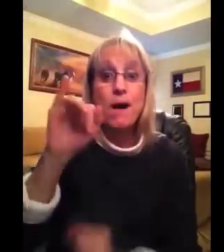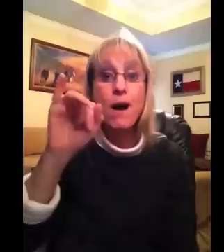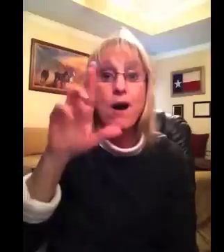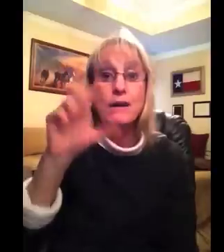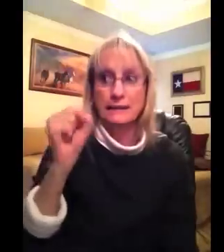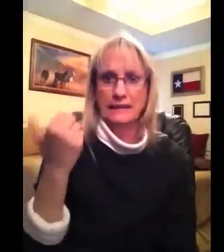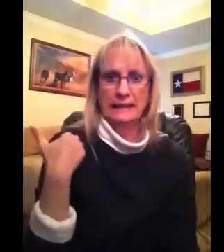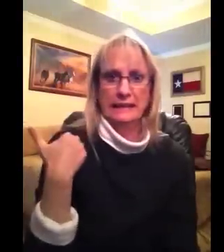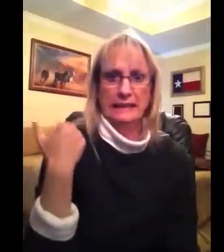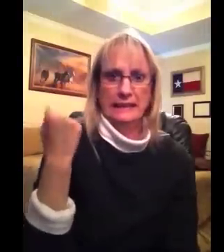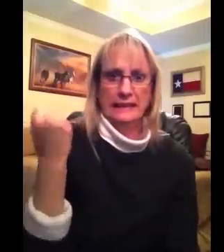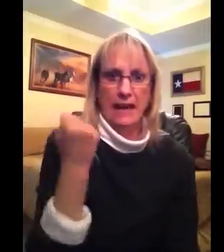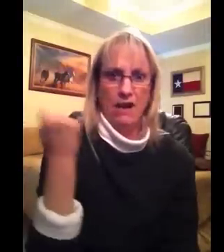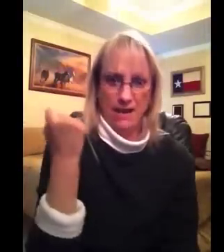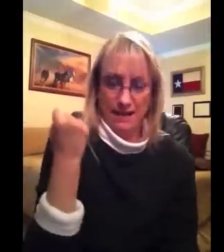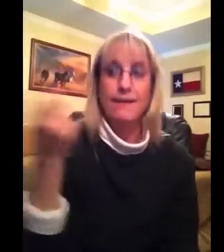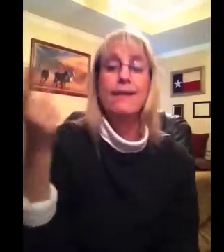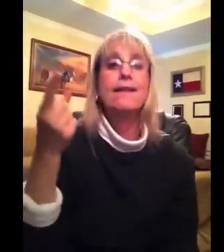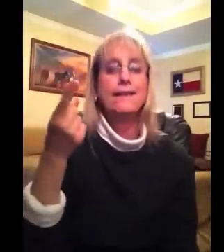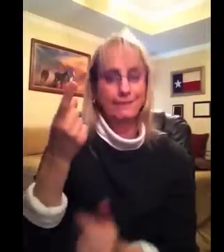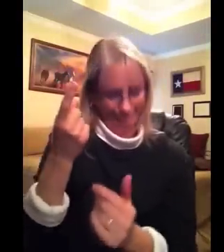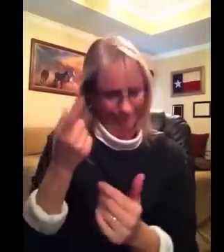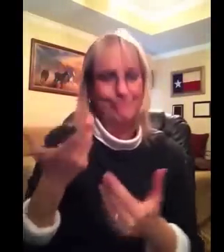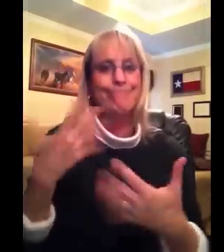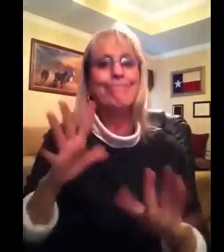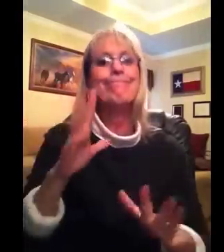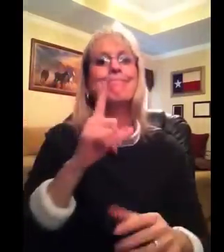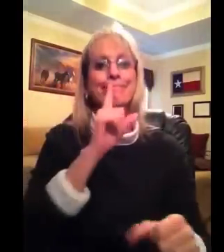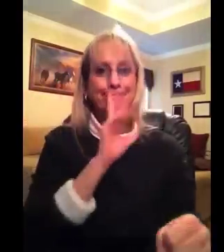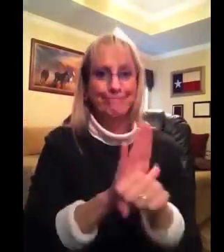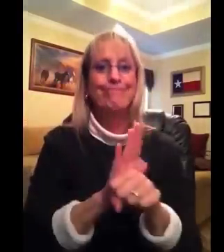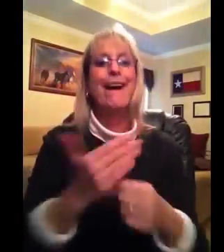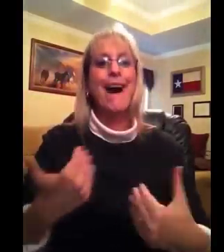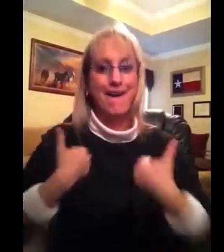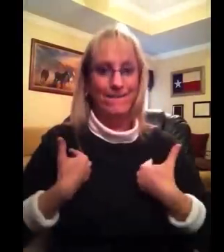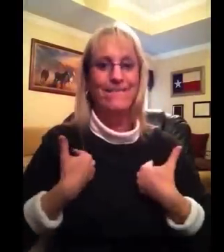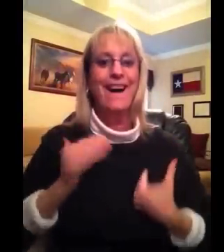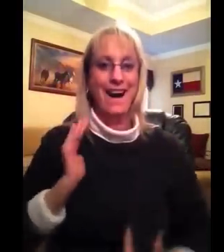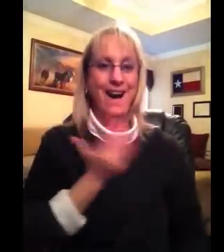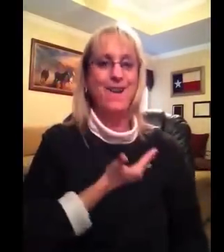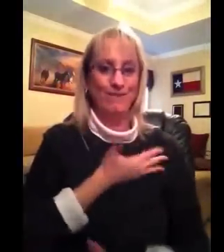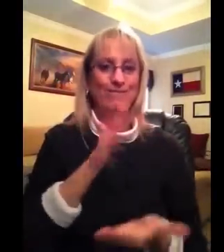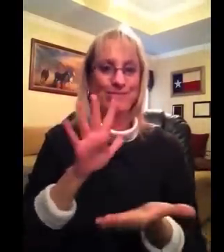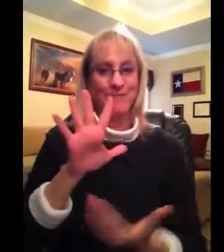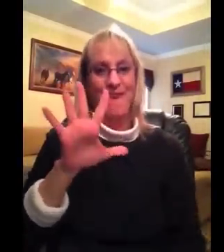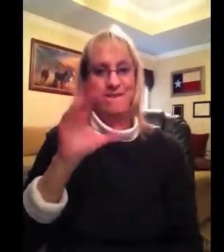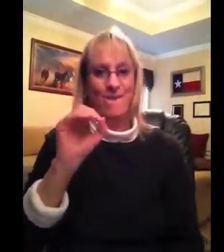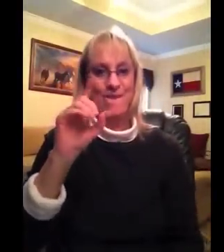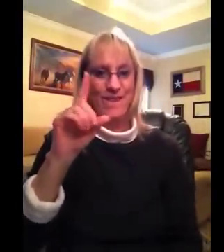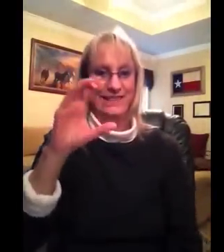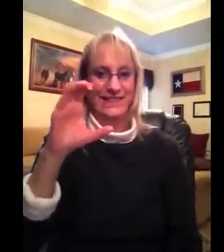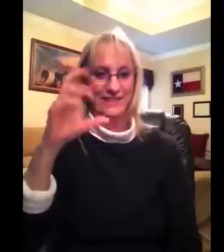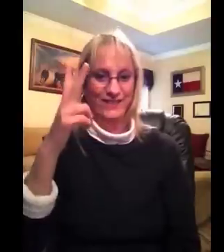I received a letter from them last Saturday that confirmed they received our application.